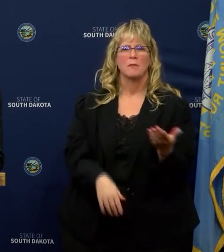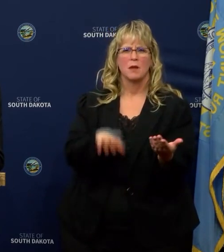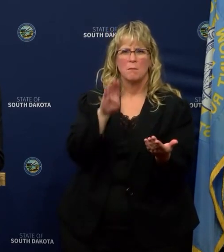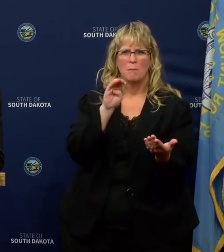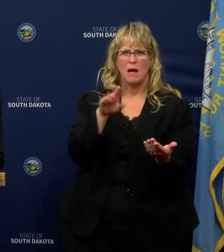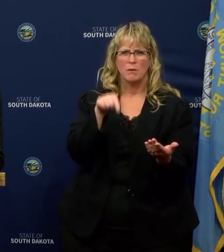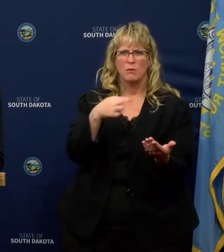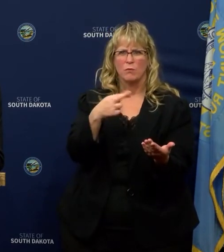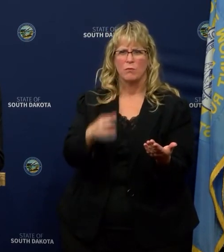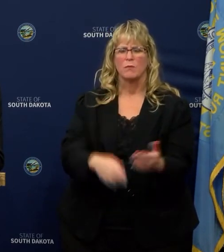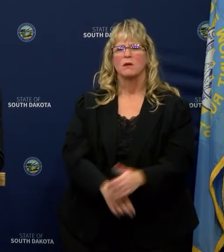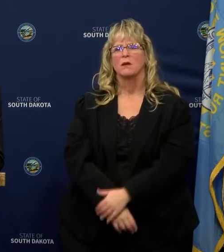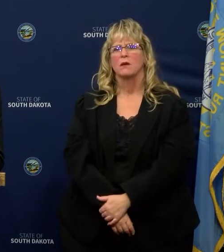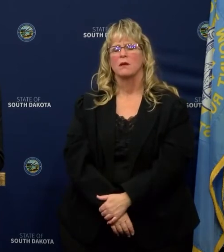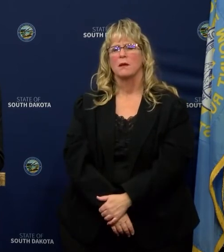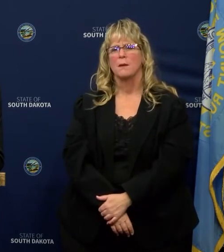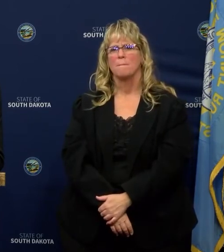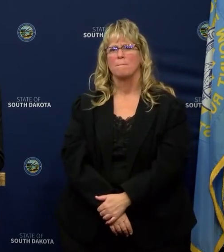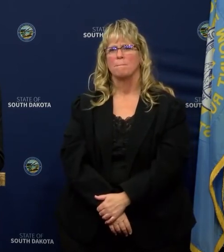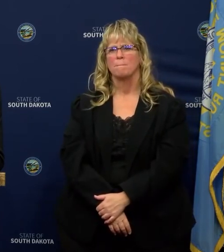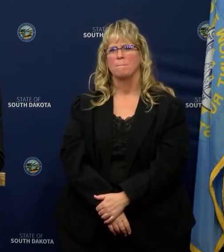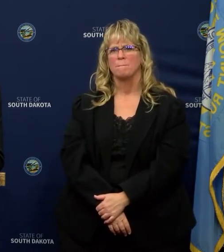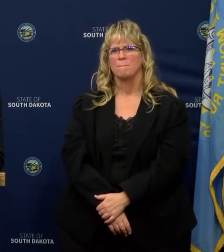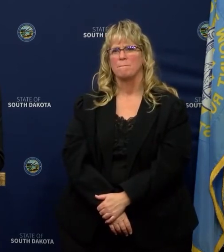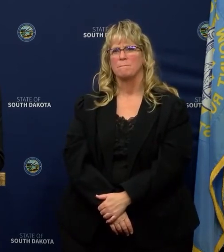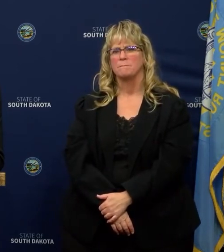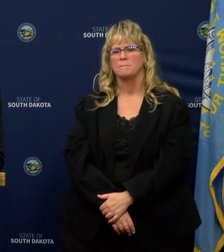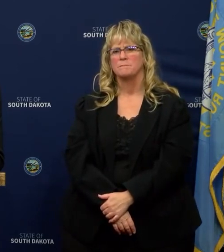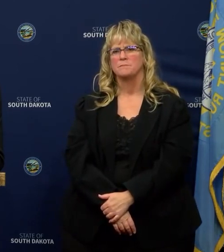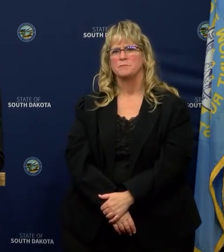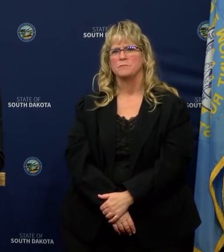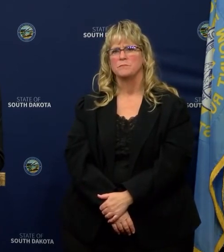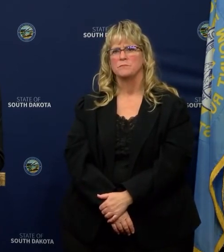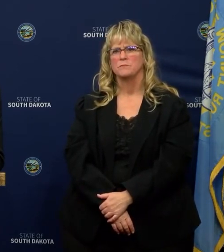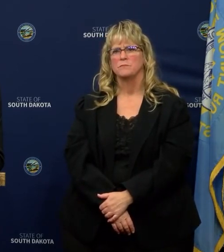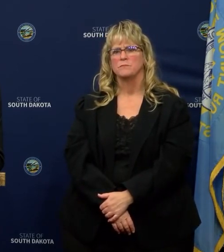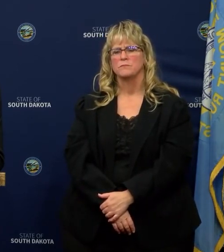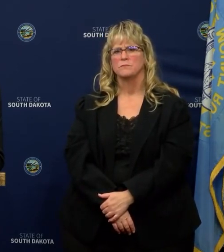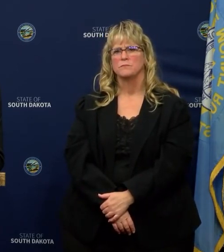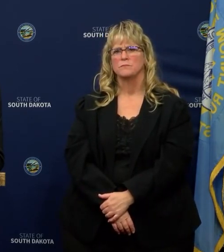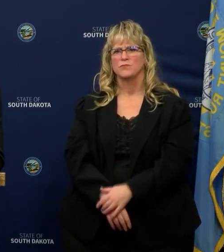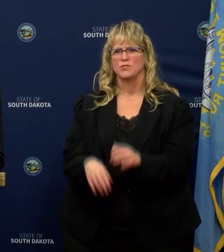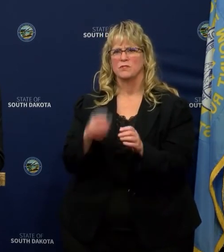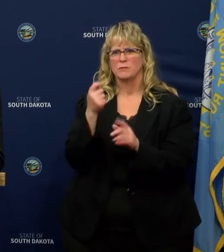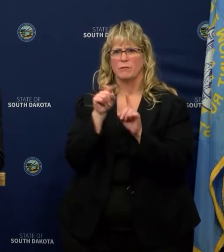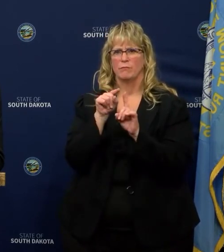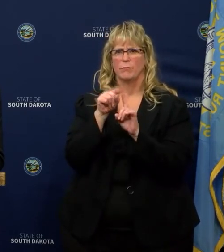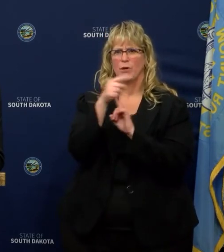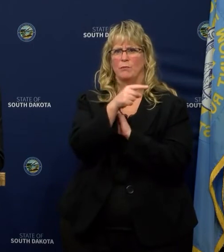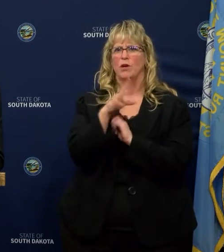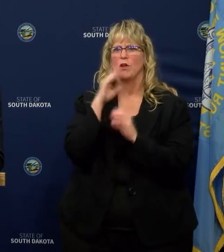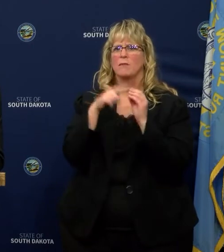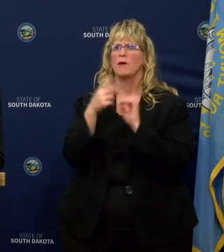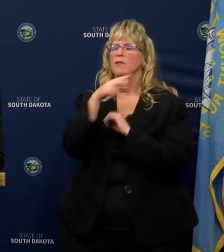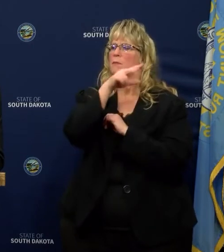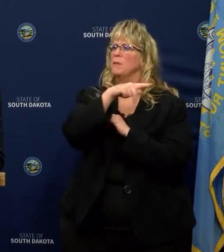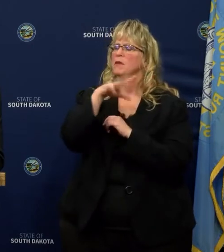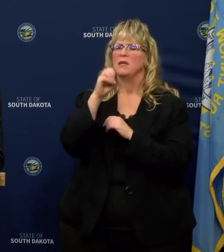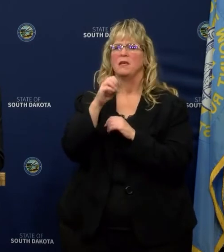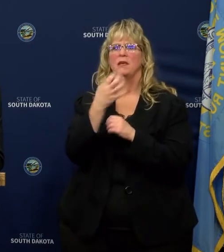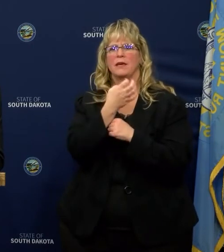Bob? Thank you. Governor, just to change focus a little bit on the PPE equipment